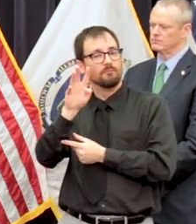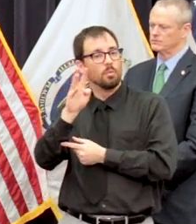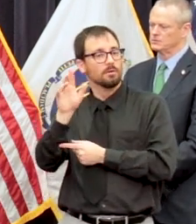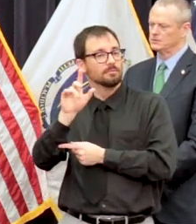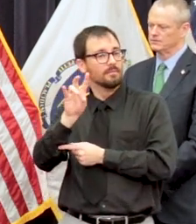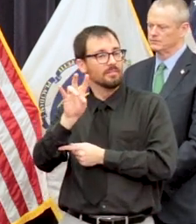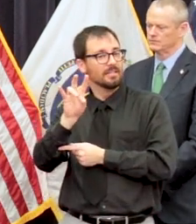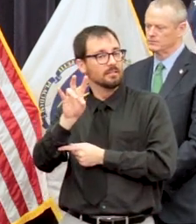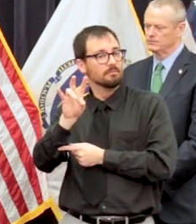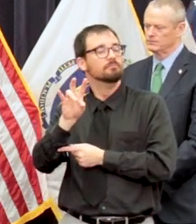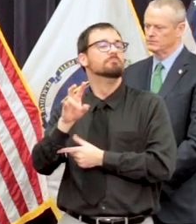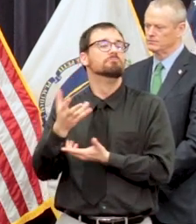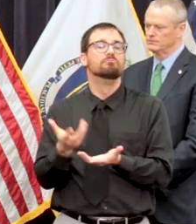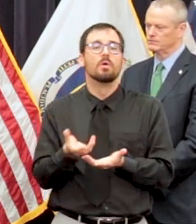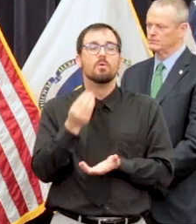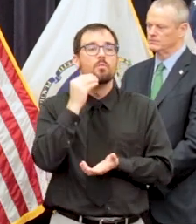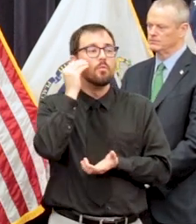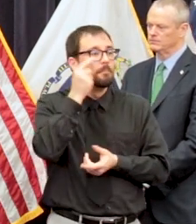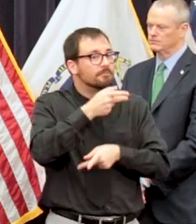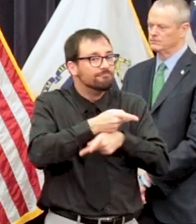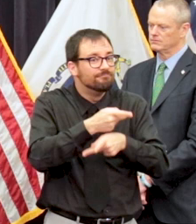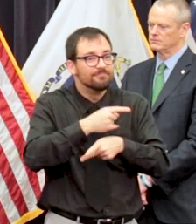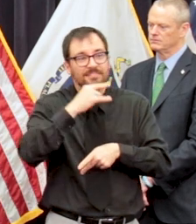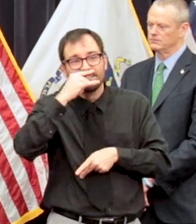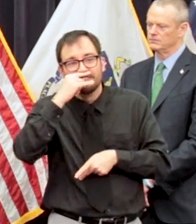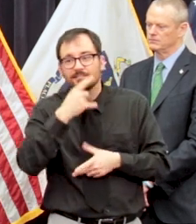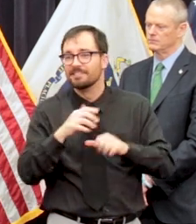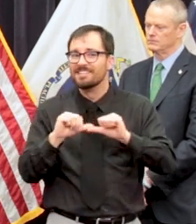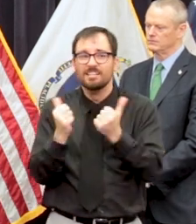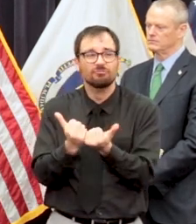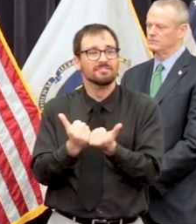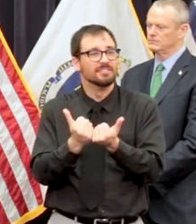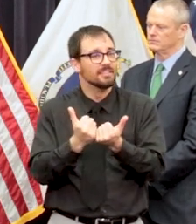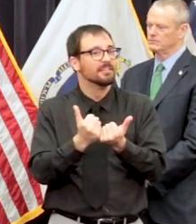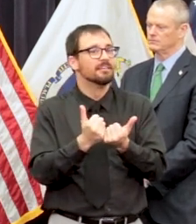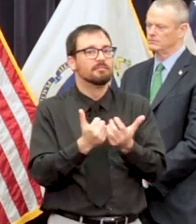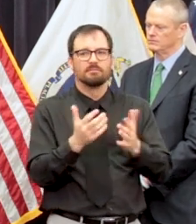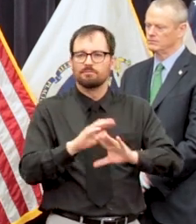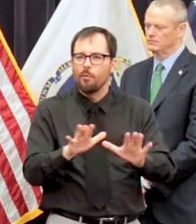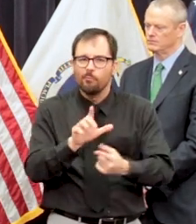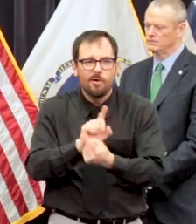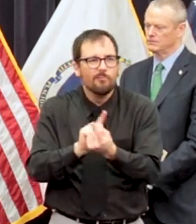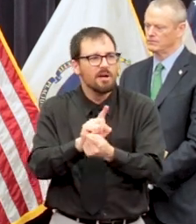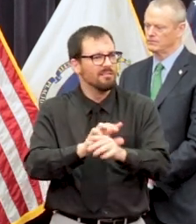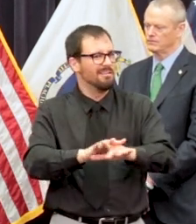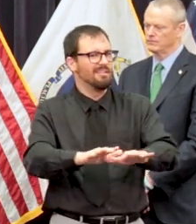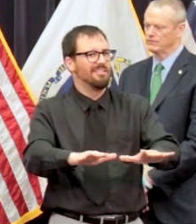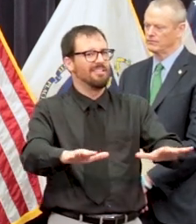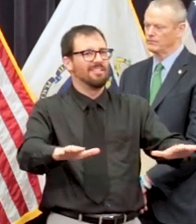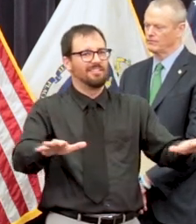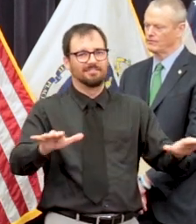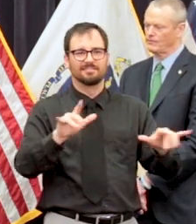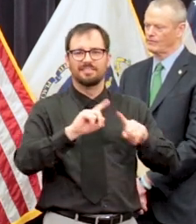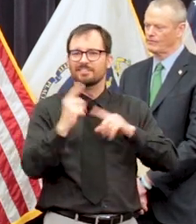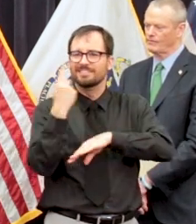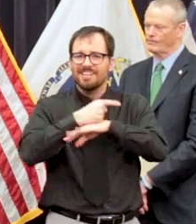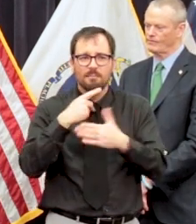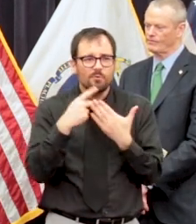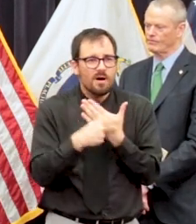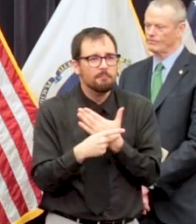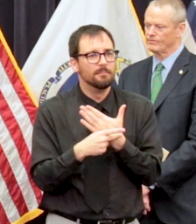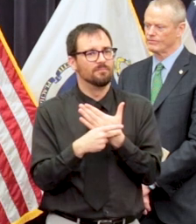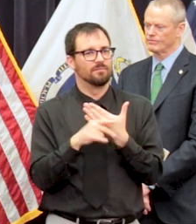workers, both agency-based and non-agency-based, and community day program settings.